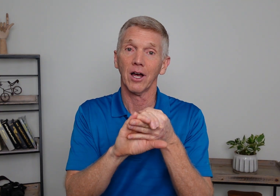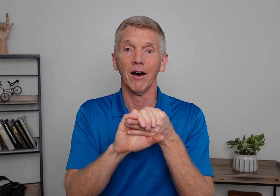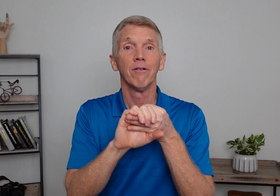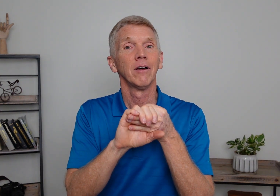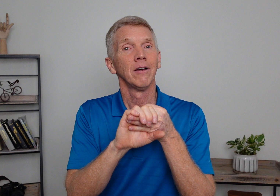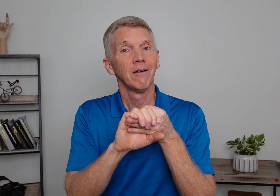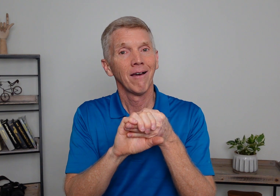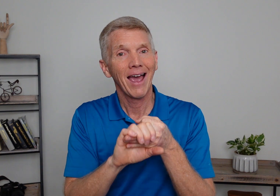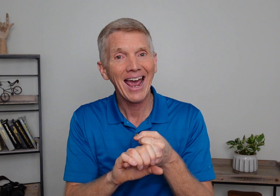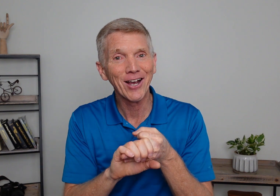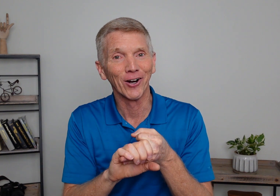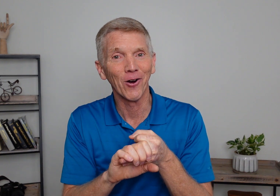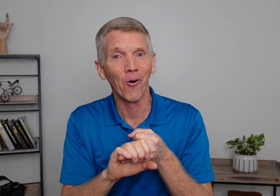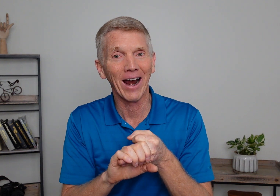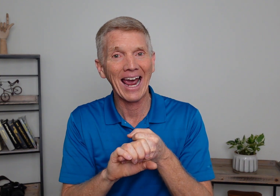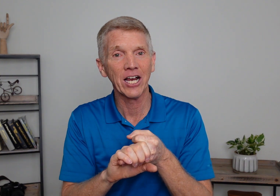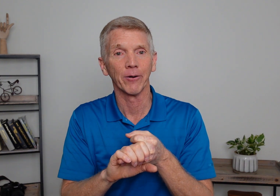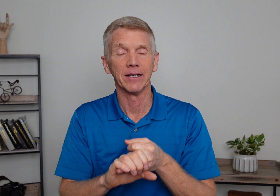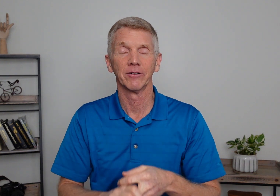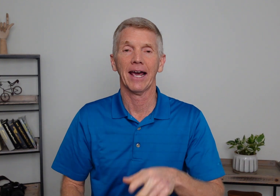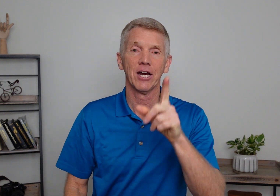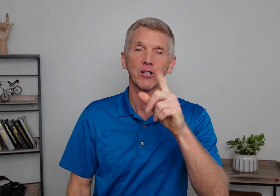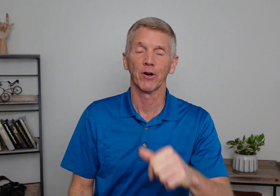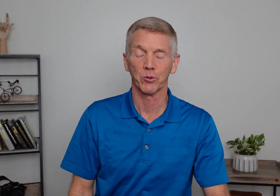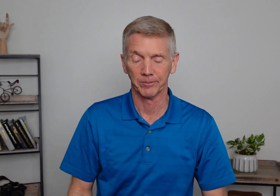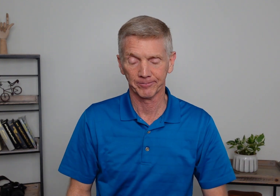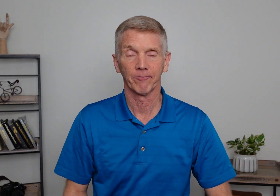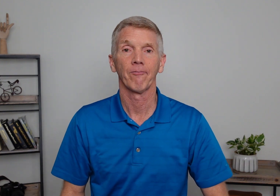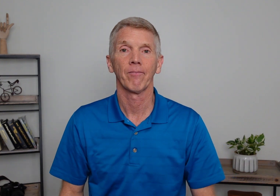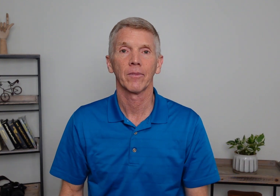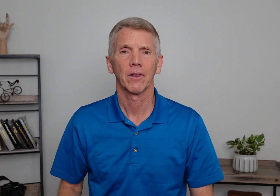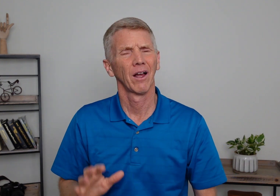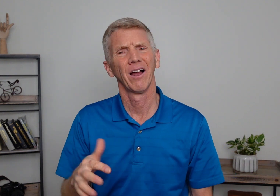of anger or angry. Okay, here's the first one.